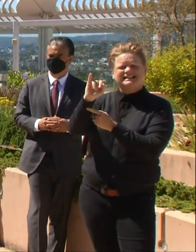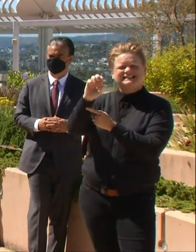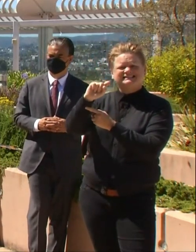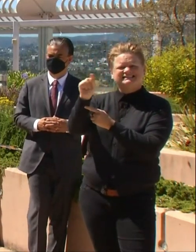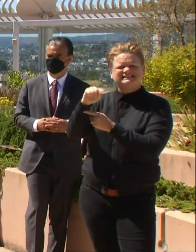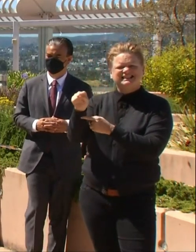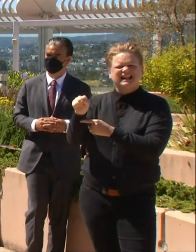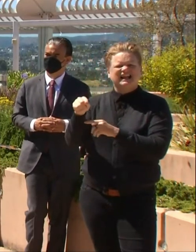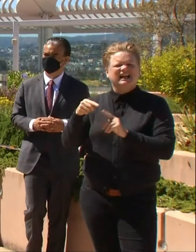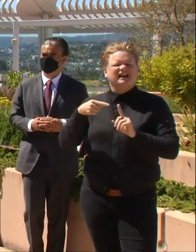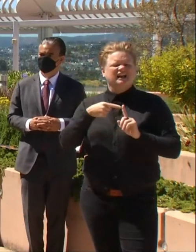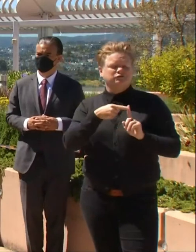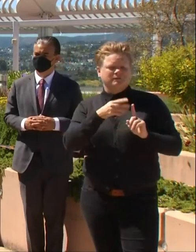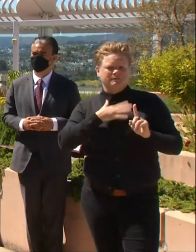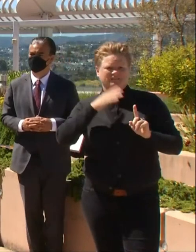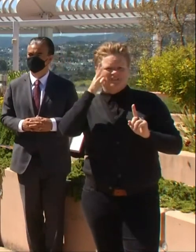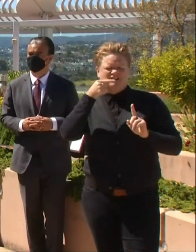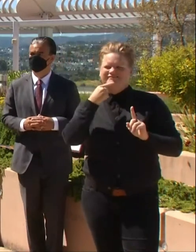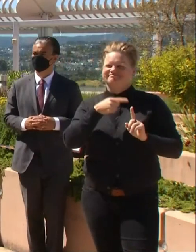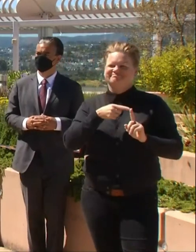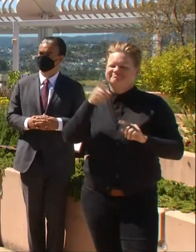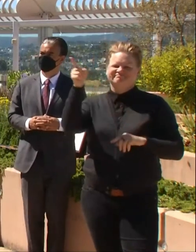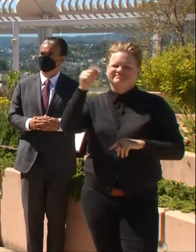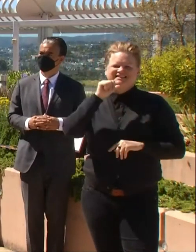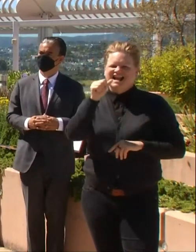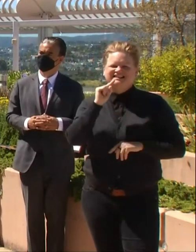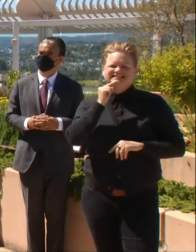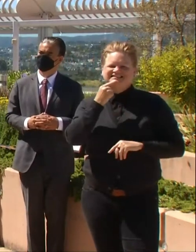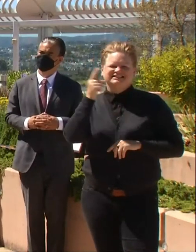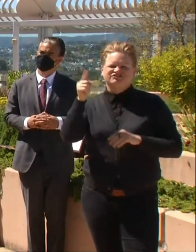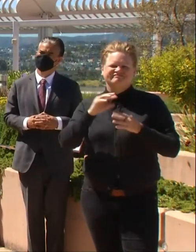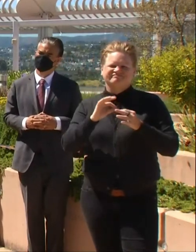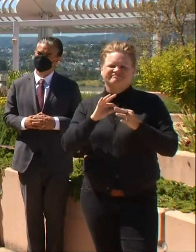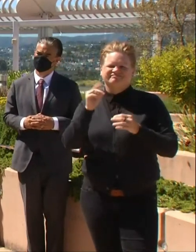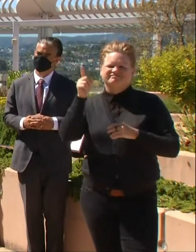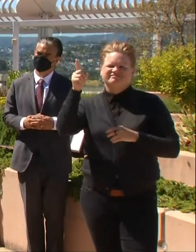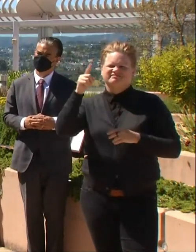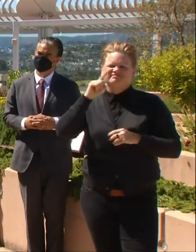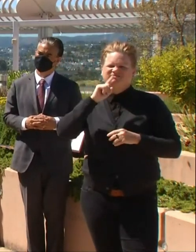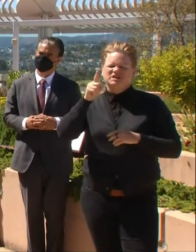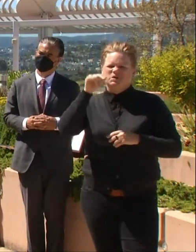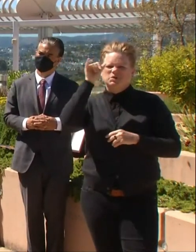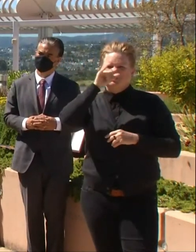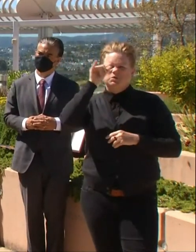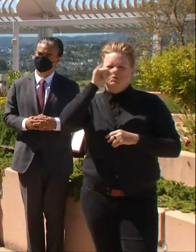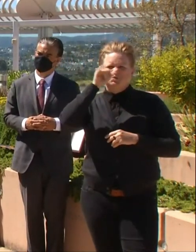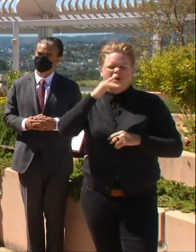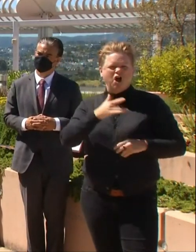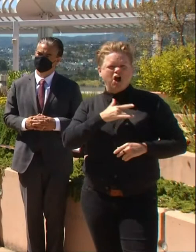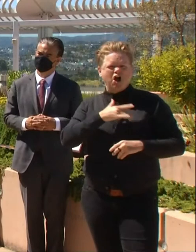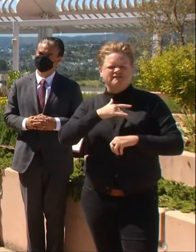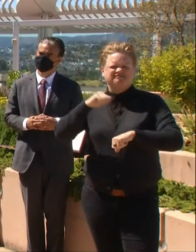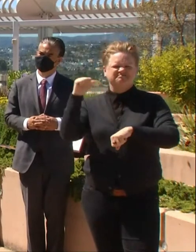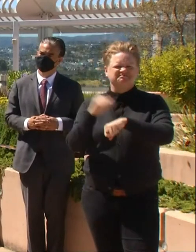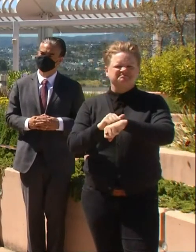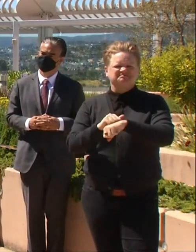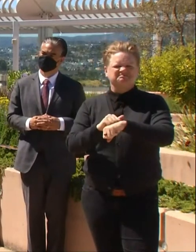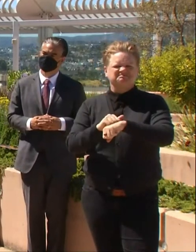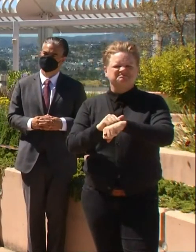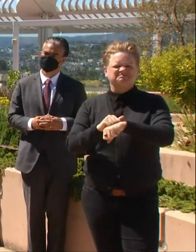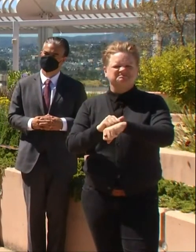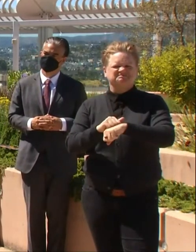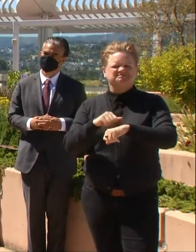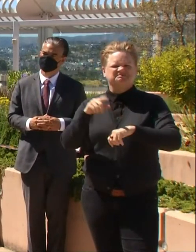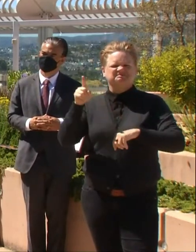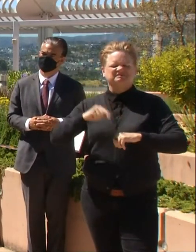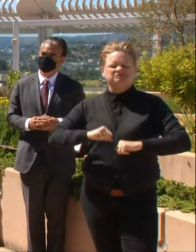Judge Benitez, and Matty, you were right, is a stone-cold ideologue. He's a wholly owned subsidiary of the gun lobby and the